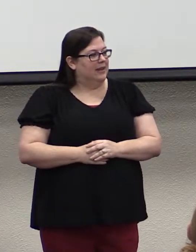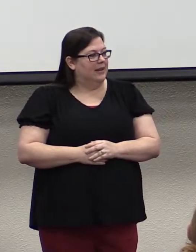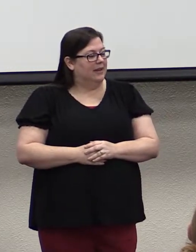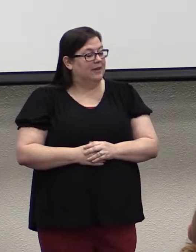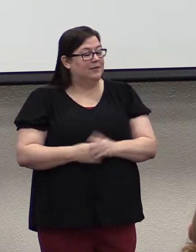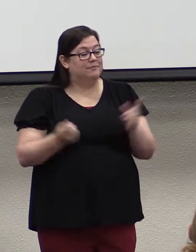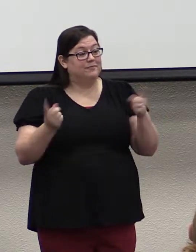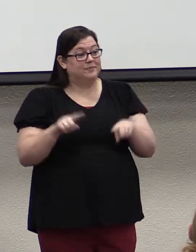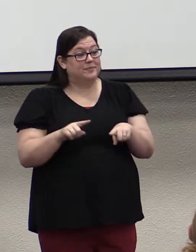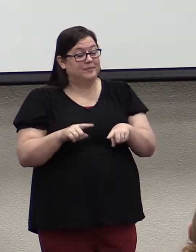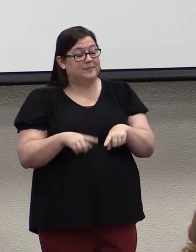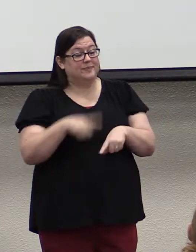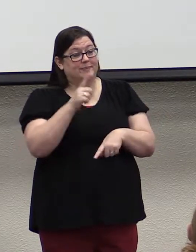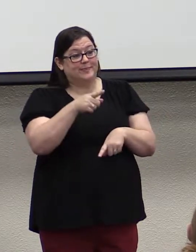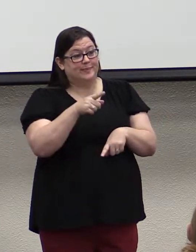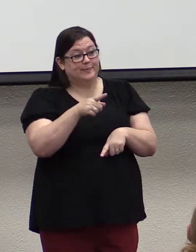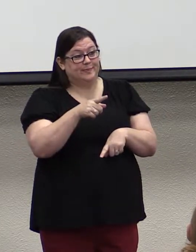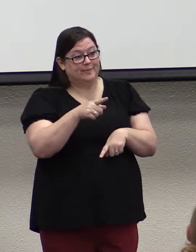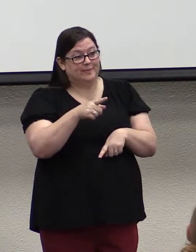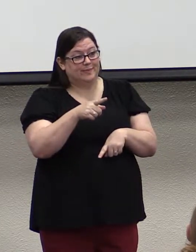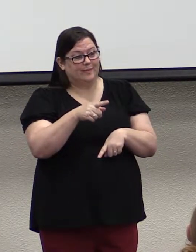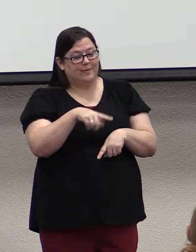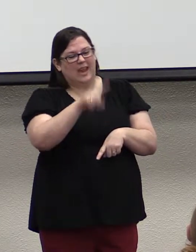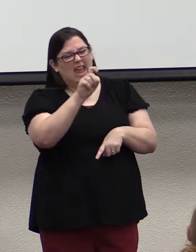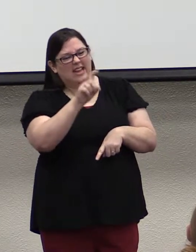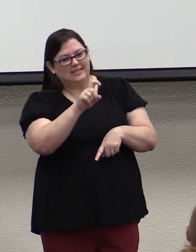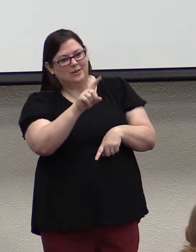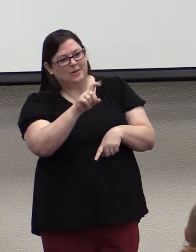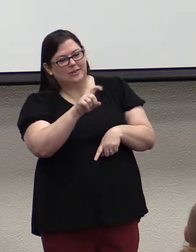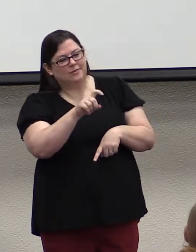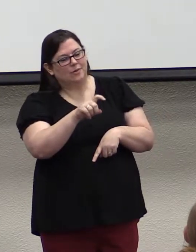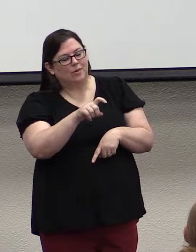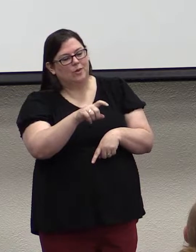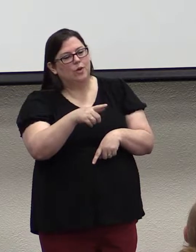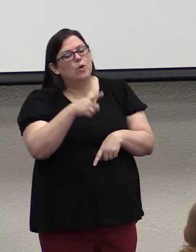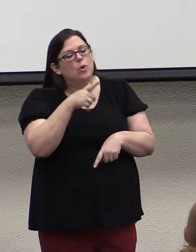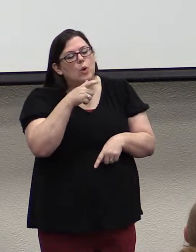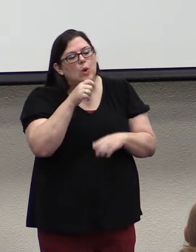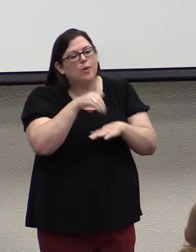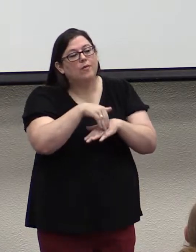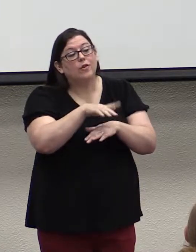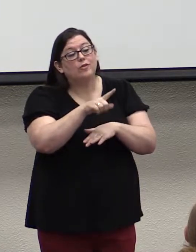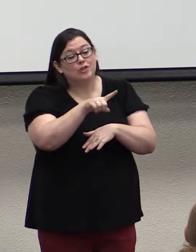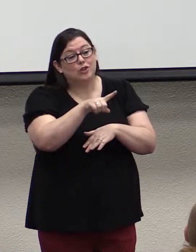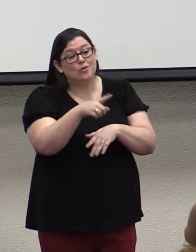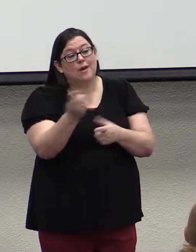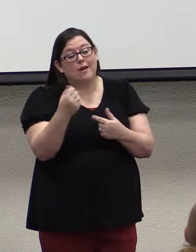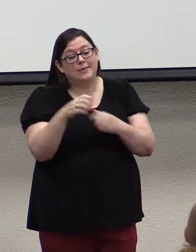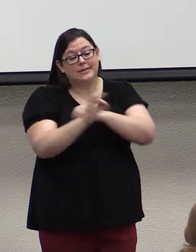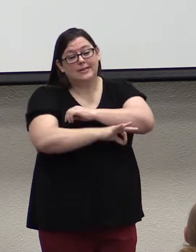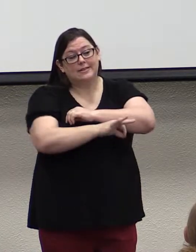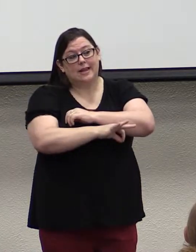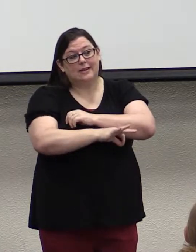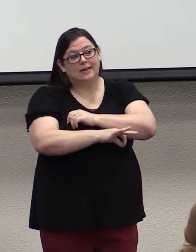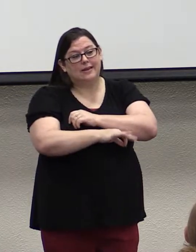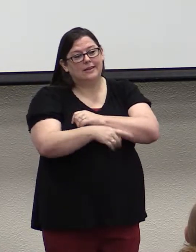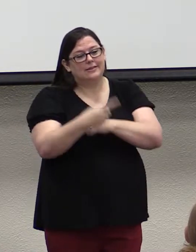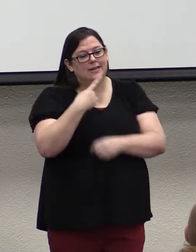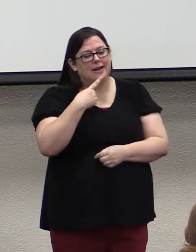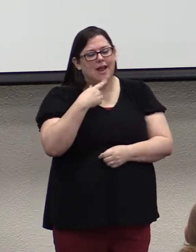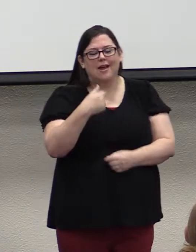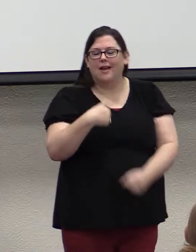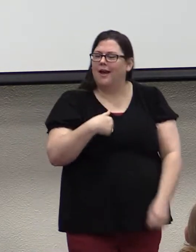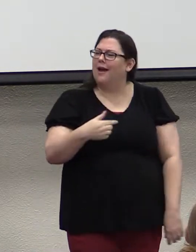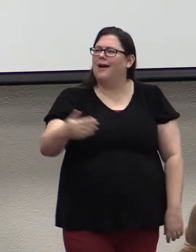When he was asked the question, what or who influenced you to come to Sunset, he said, I